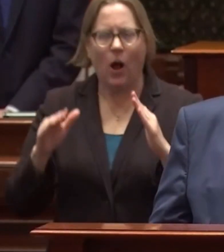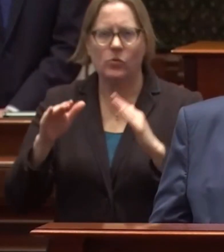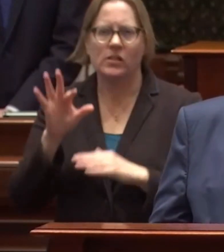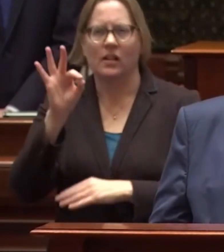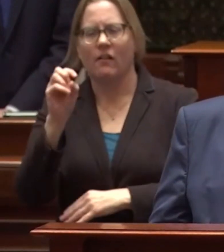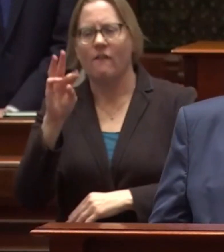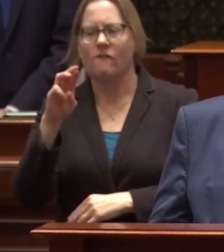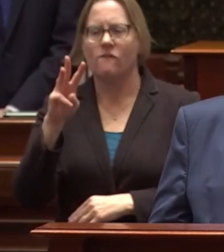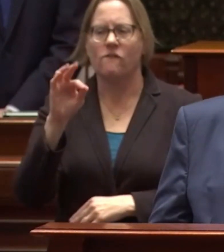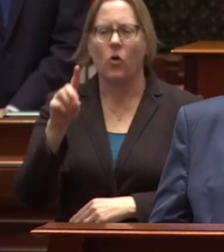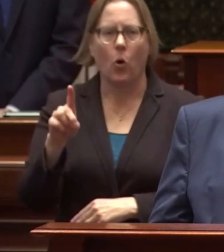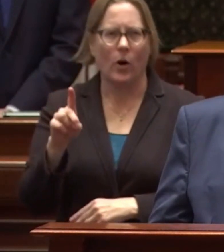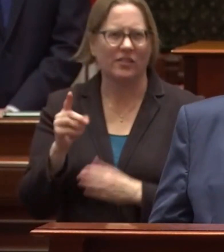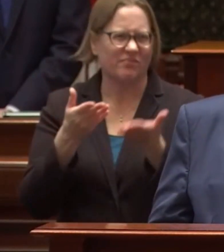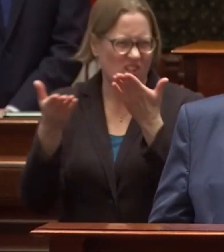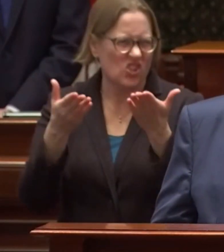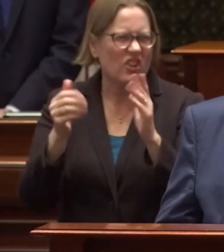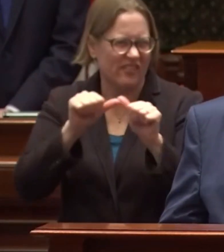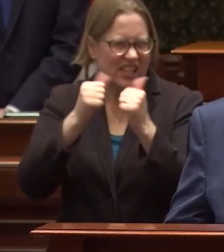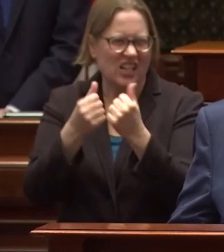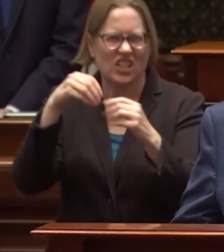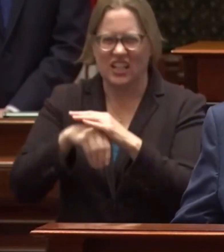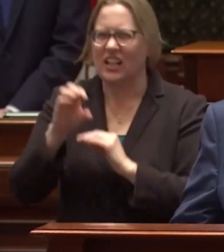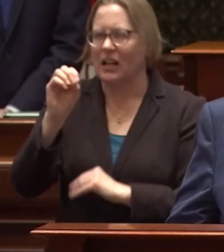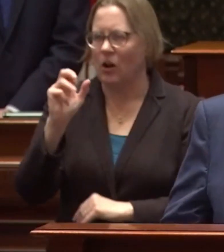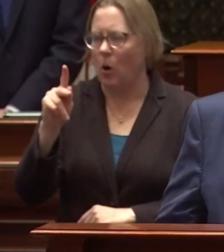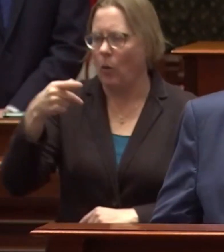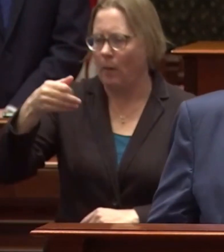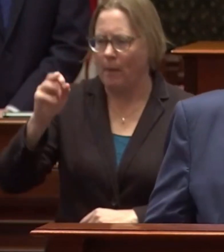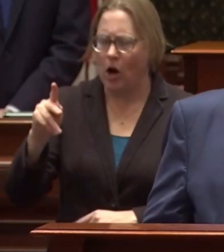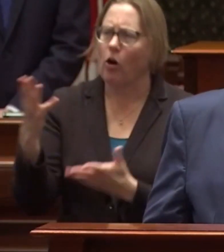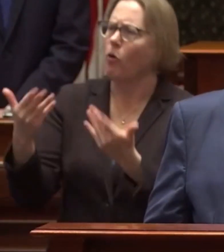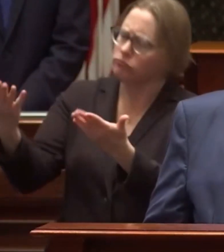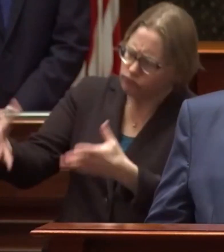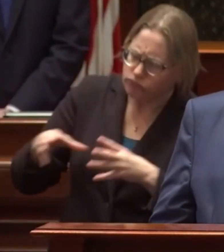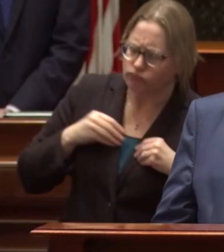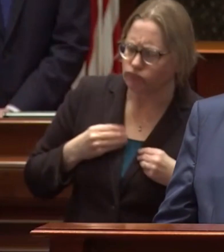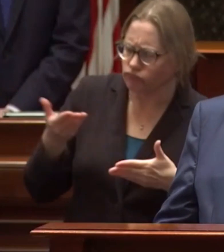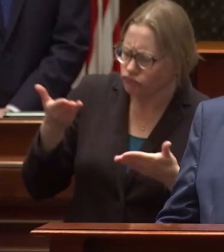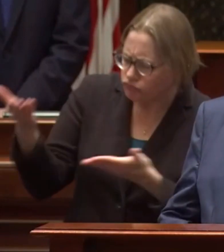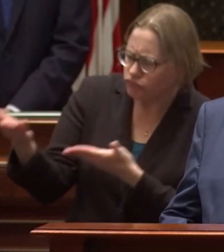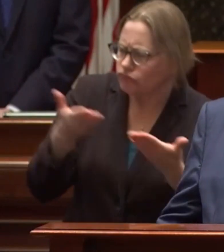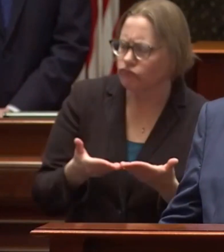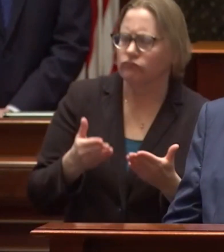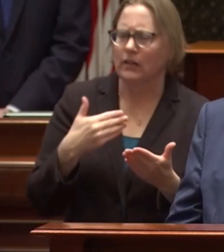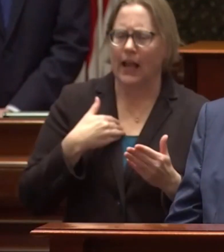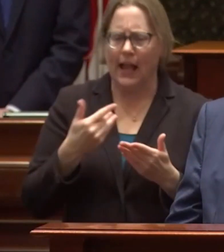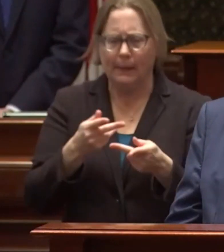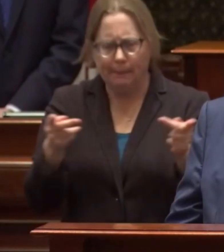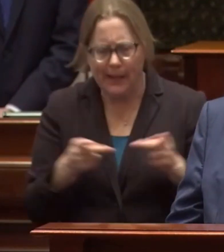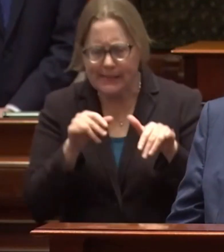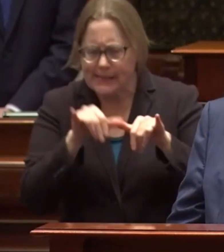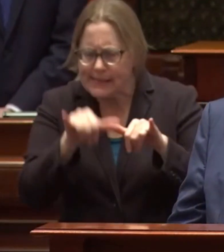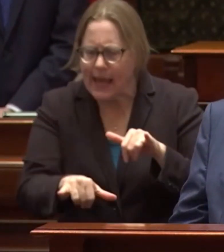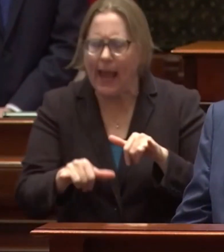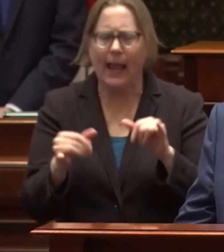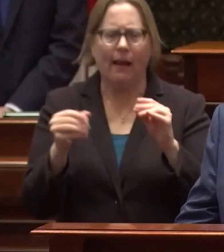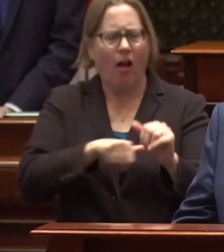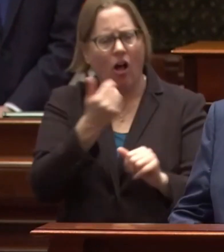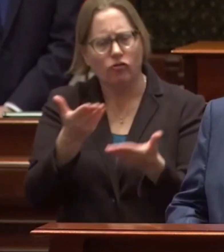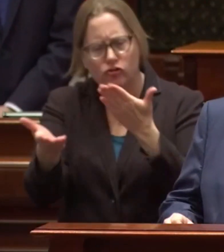homeless services agency in Oak Park, they immediately took her in, providing shelter and wraparound clinical